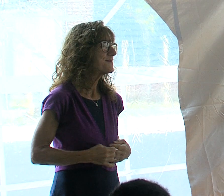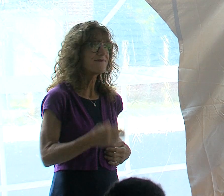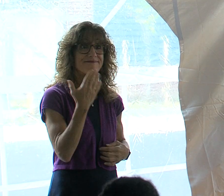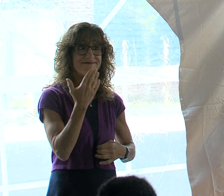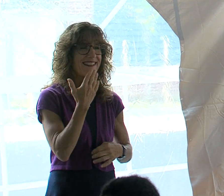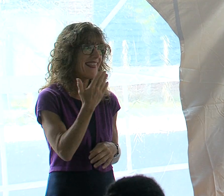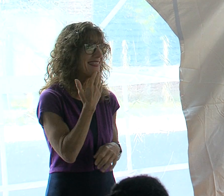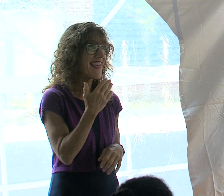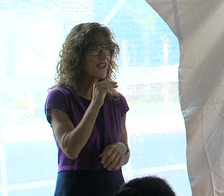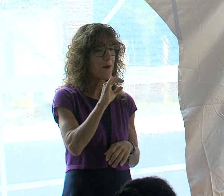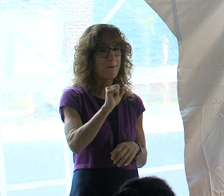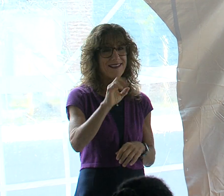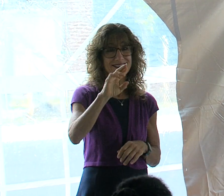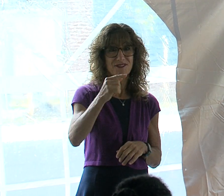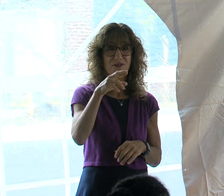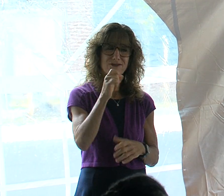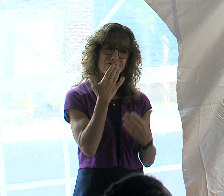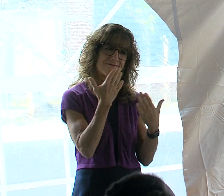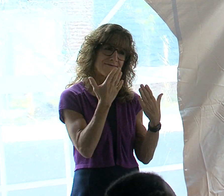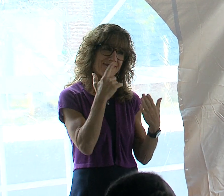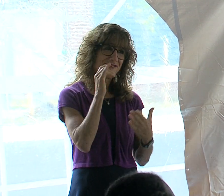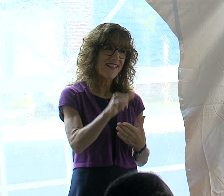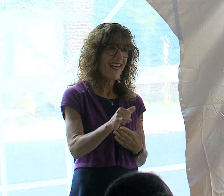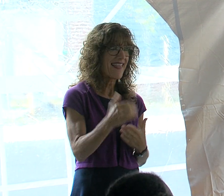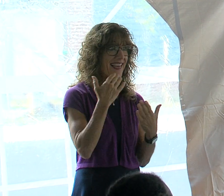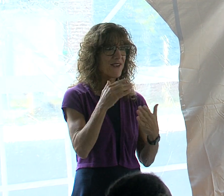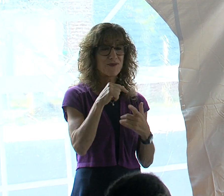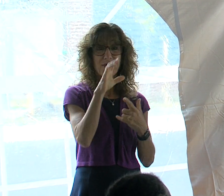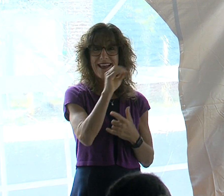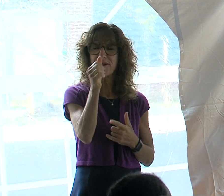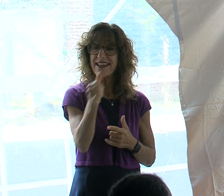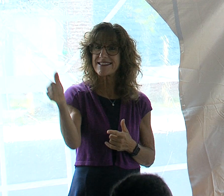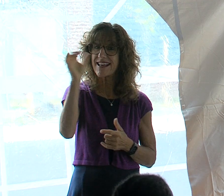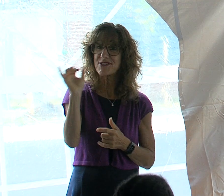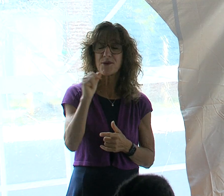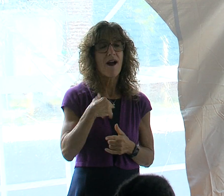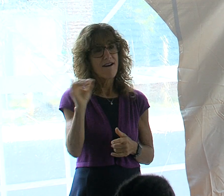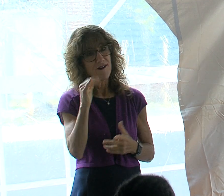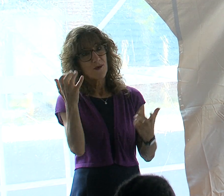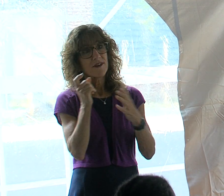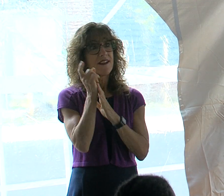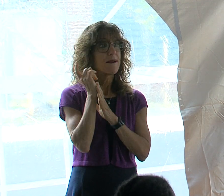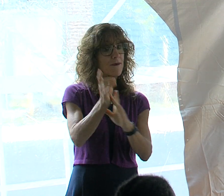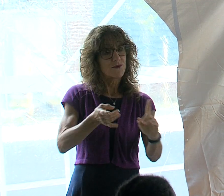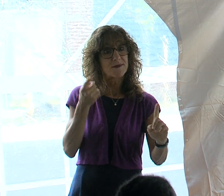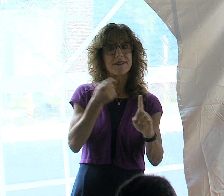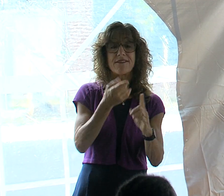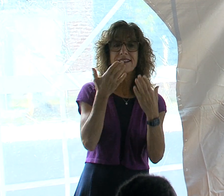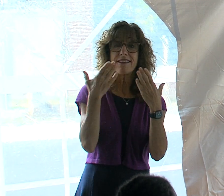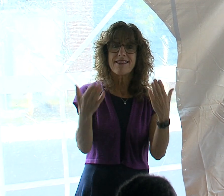Thank you, Ms. Rogers. I really appreciate that. And thank you to the county executive as well. I also want to take a moment to specifically